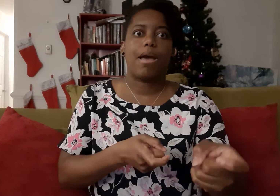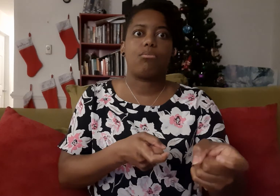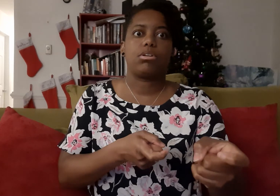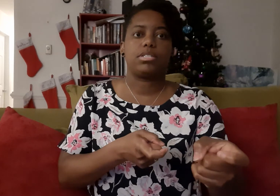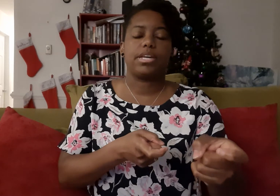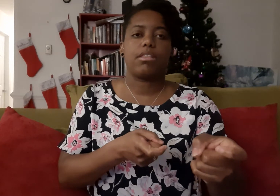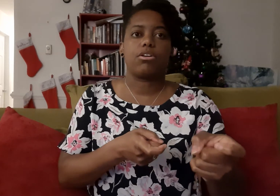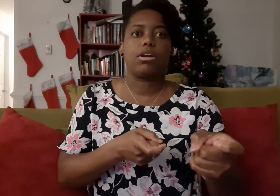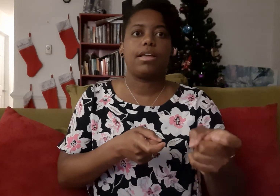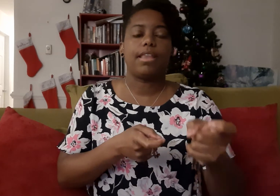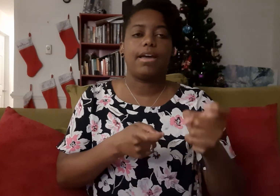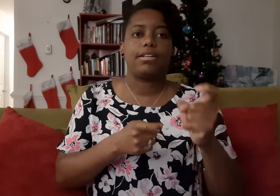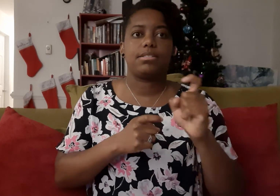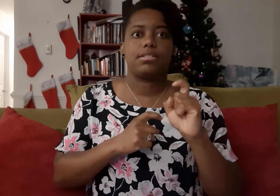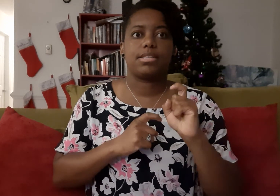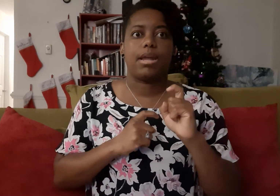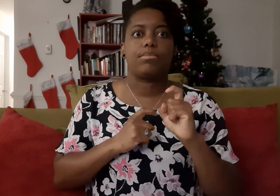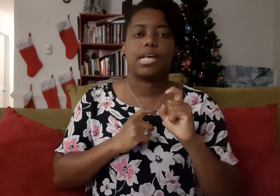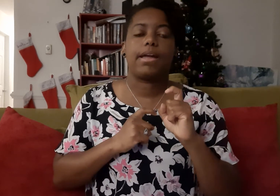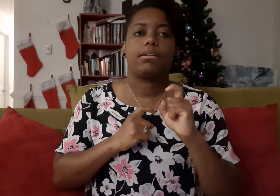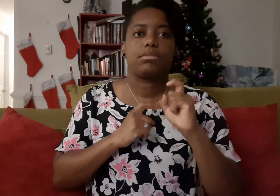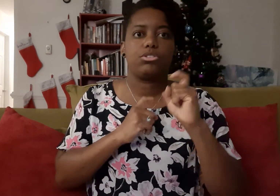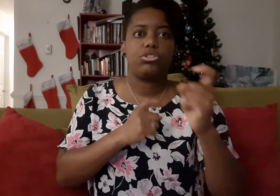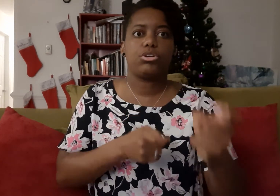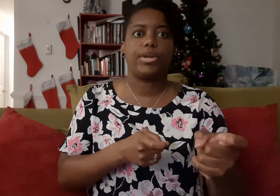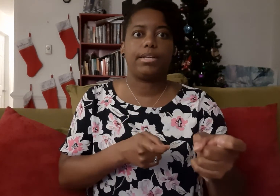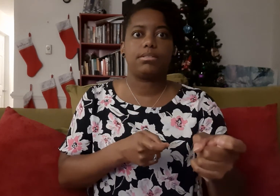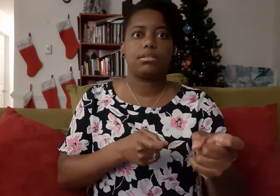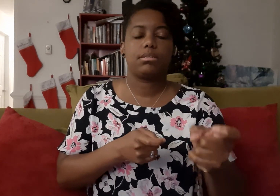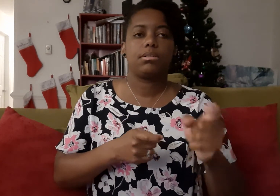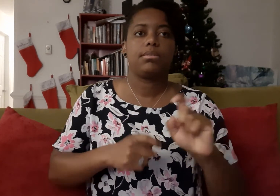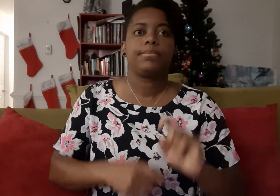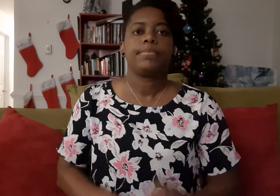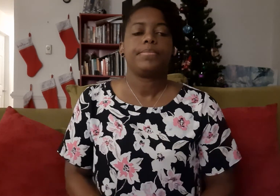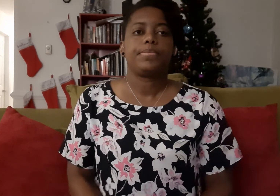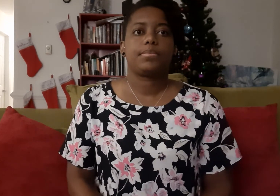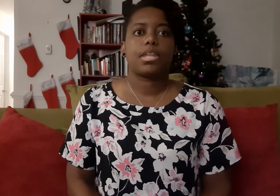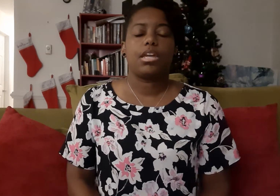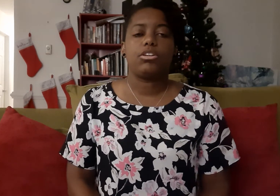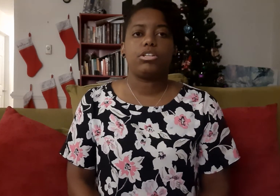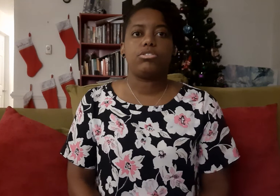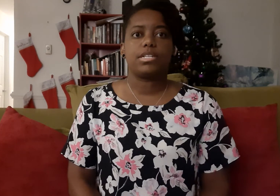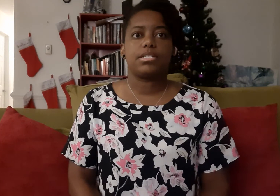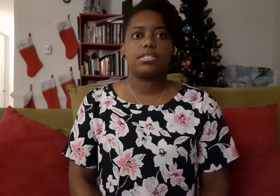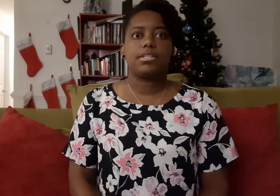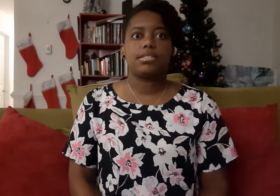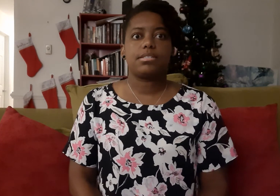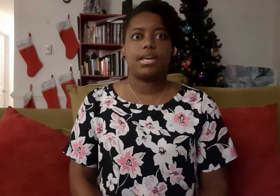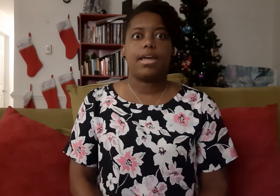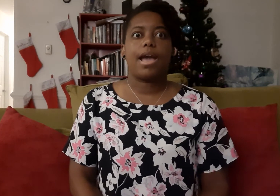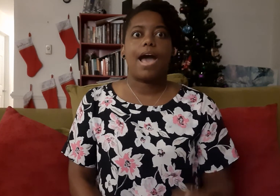outward together, and that is the same sign, donate. And you can use it in a sentence and say,